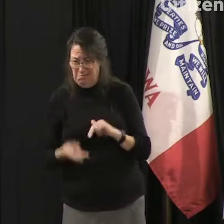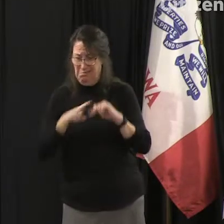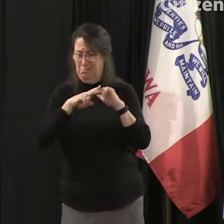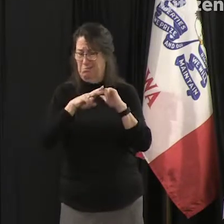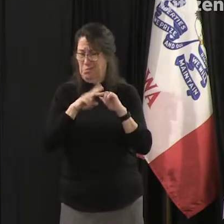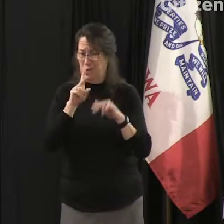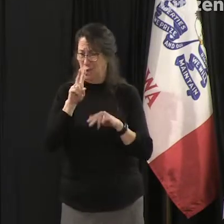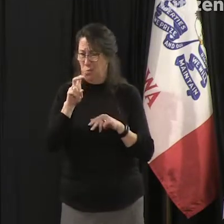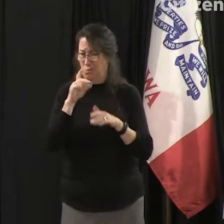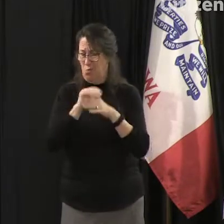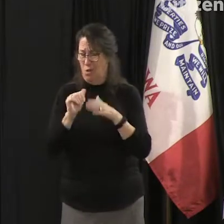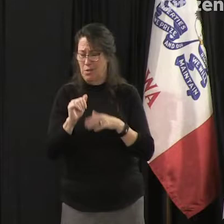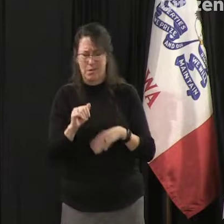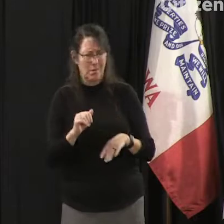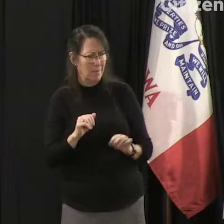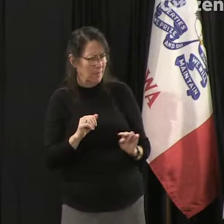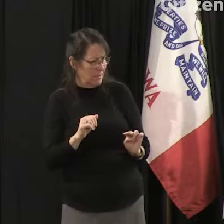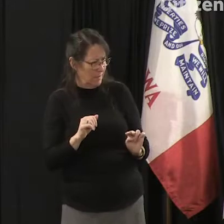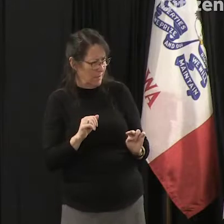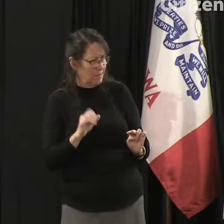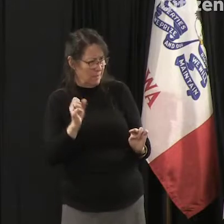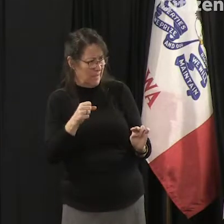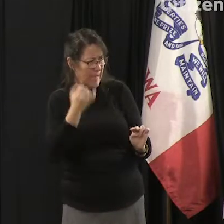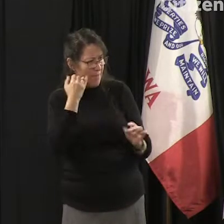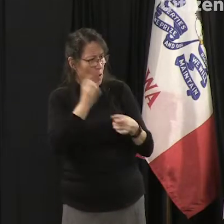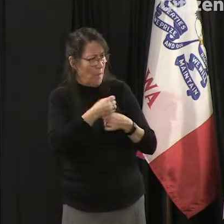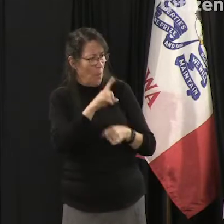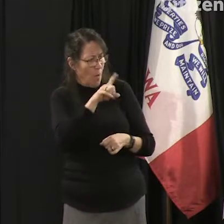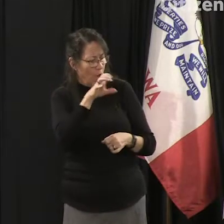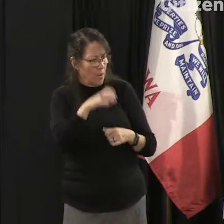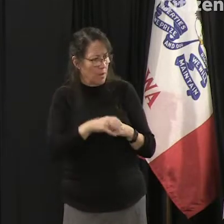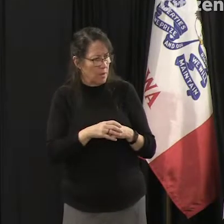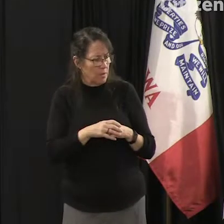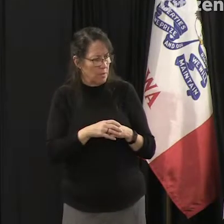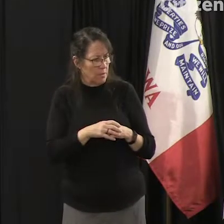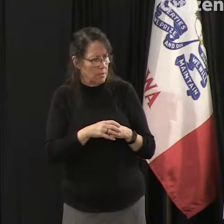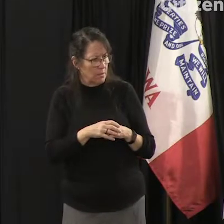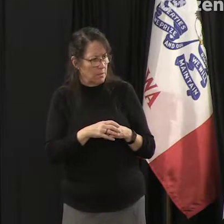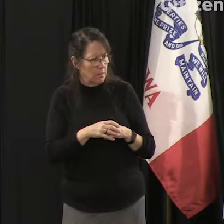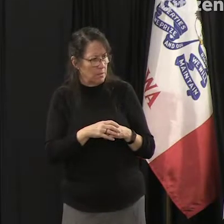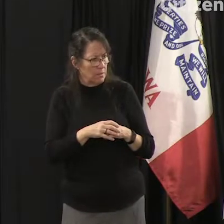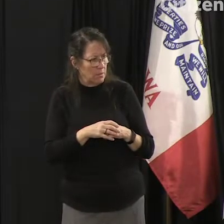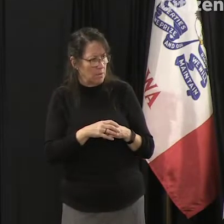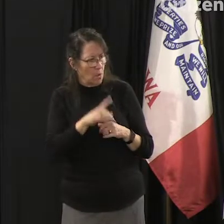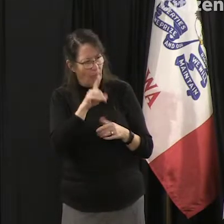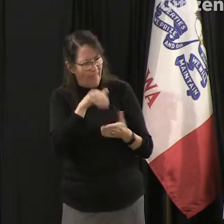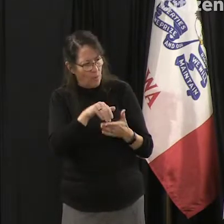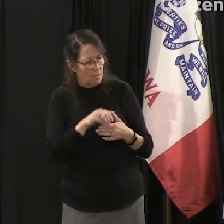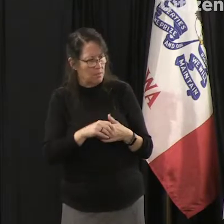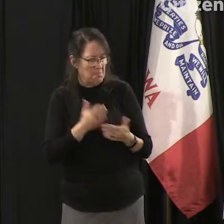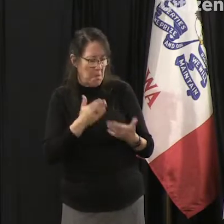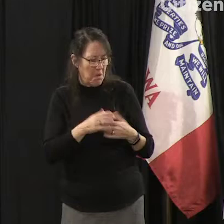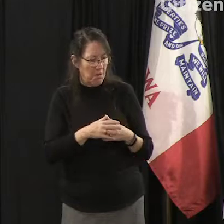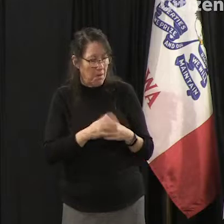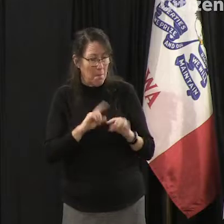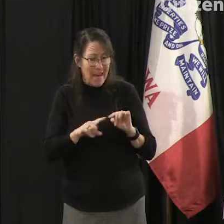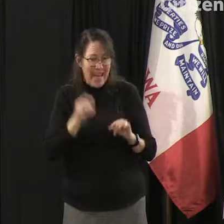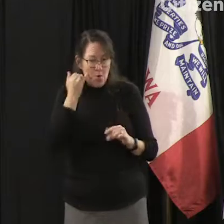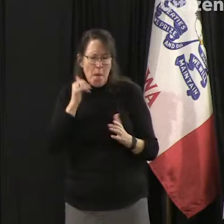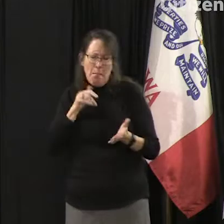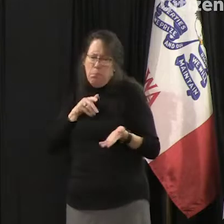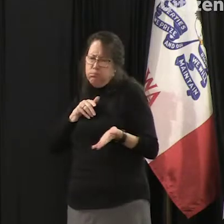put this chip in the TV set. And the guy said, yeah, if you make 100 of them, or 1,000 of them, yeah, it costs. But if you